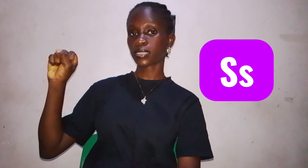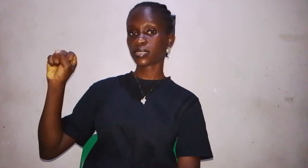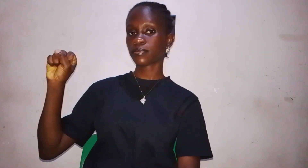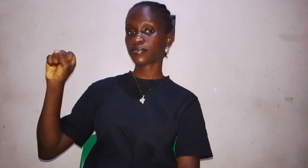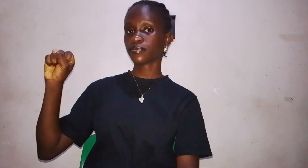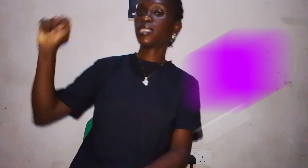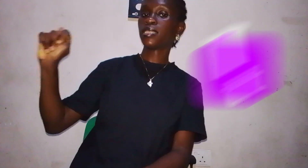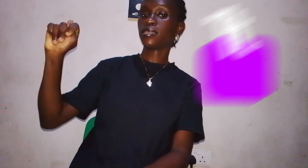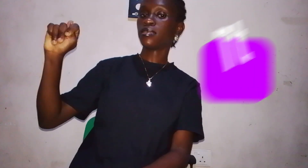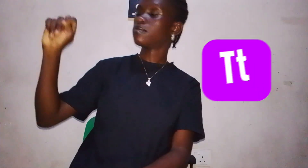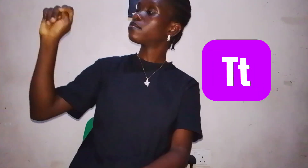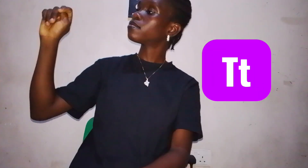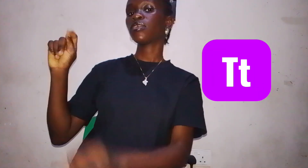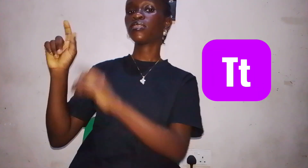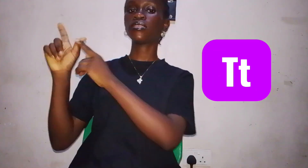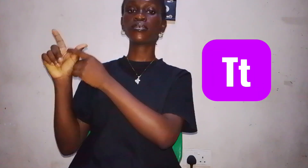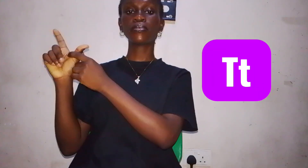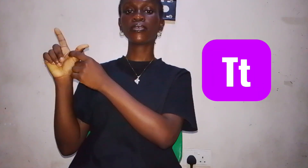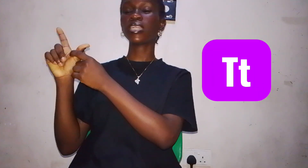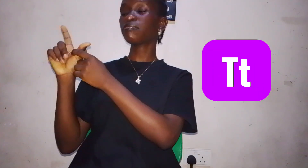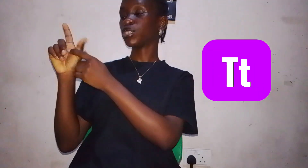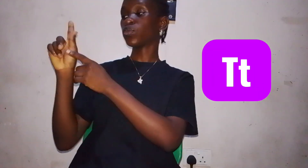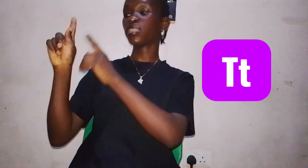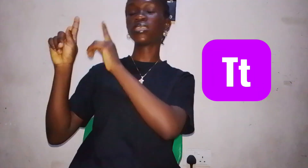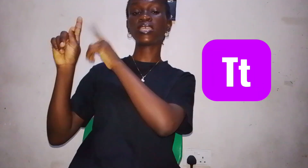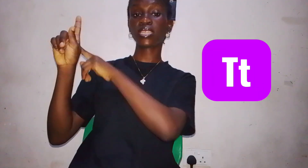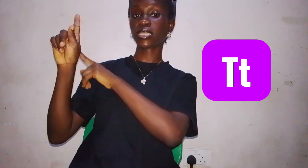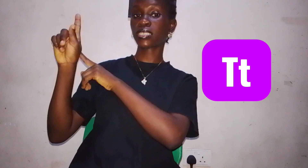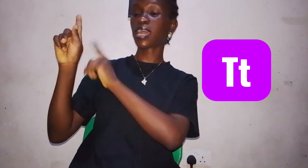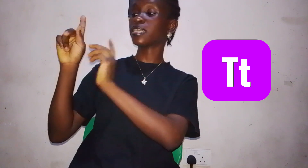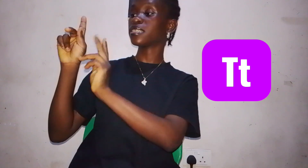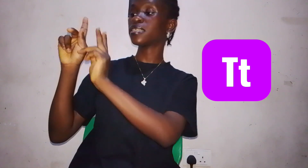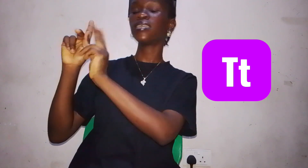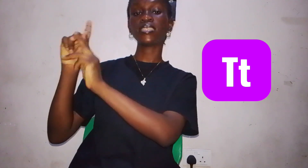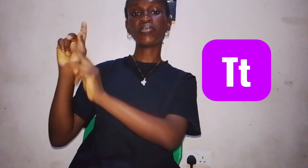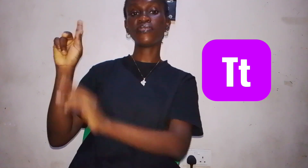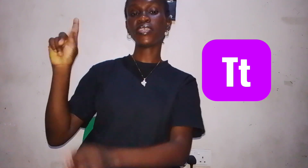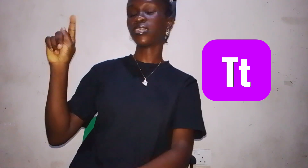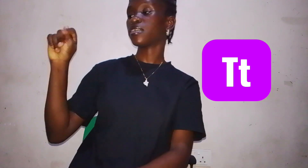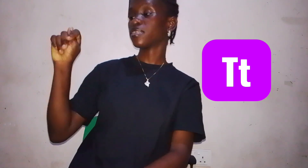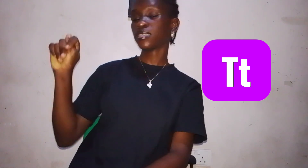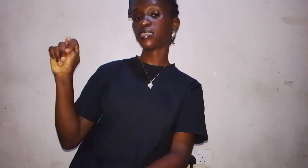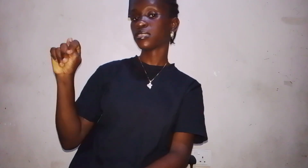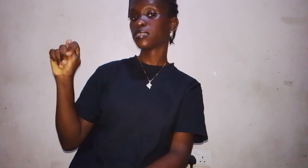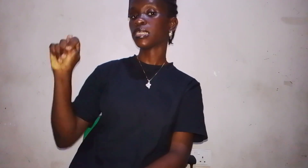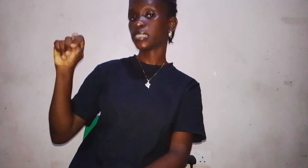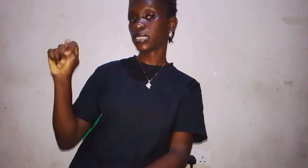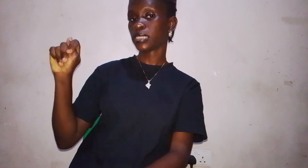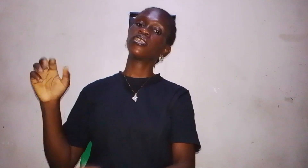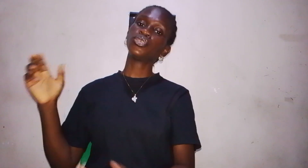this. T. The thumb in between the index and the middle finger like this. T.